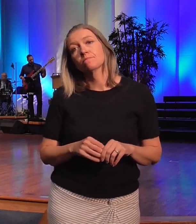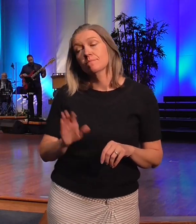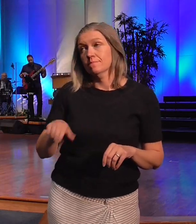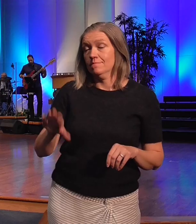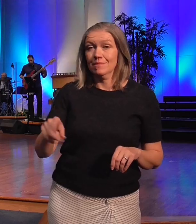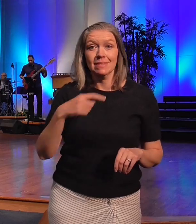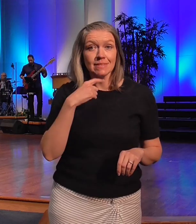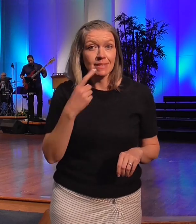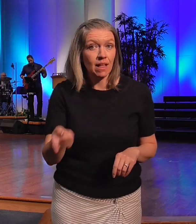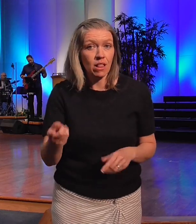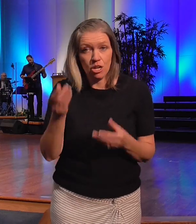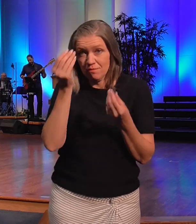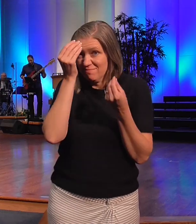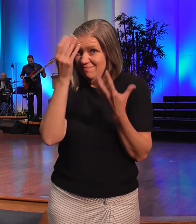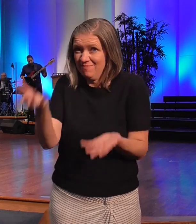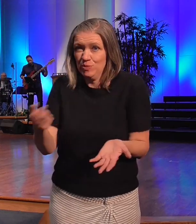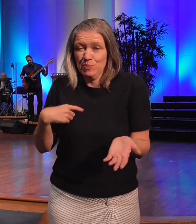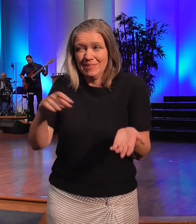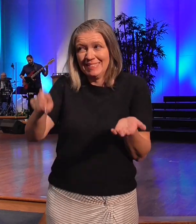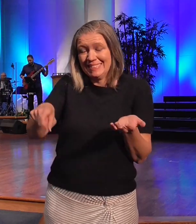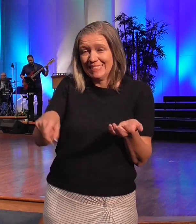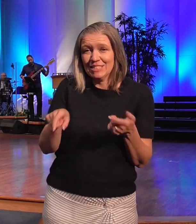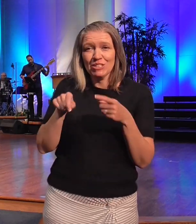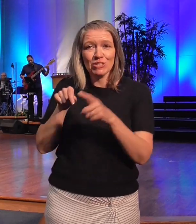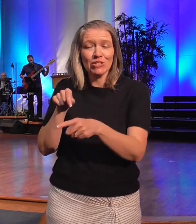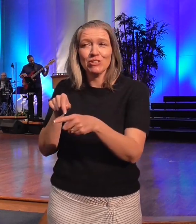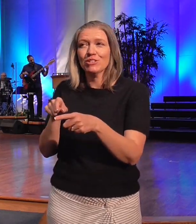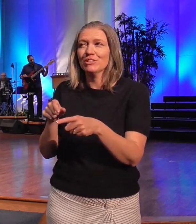Well, tell her you need her.